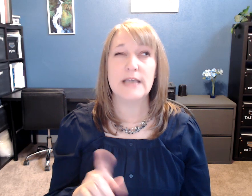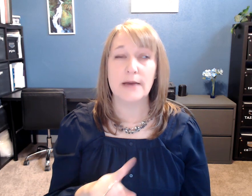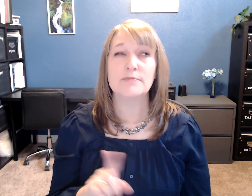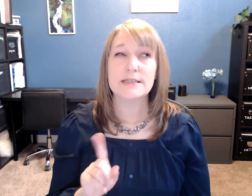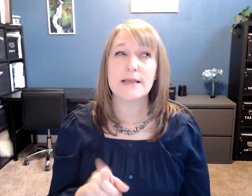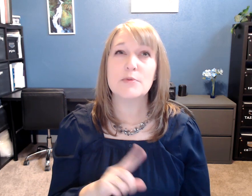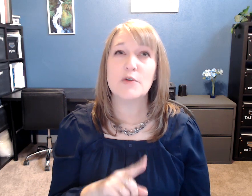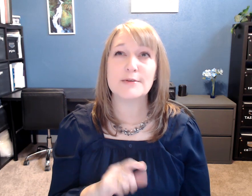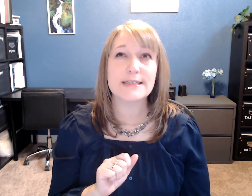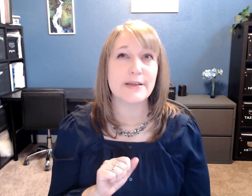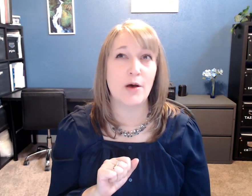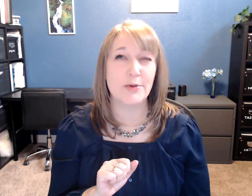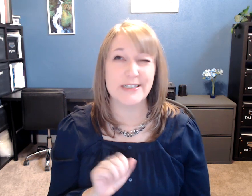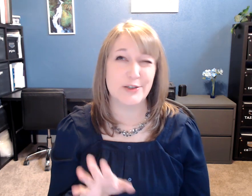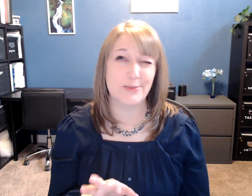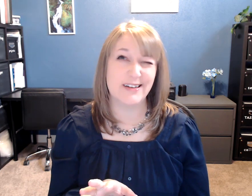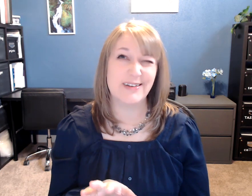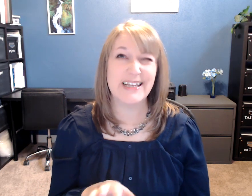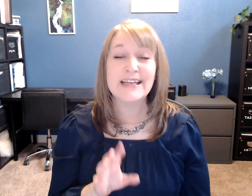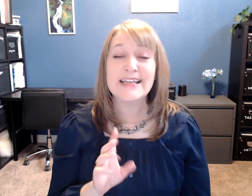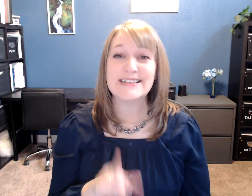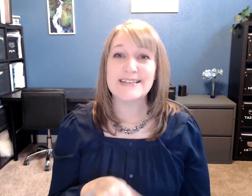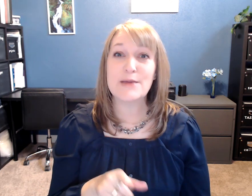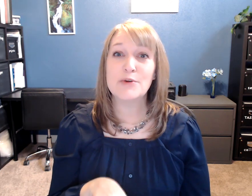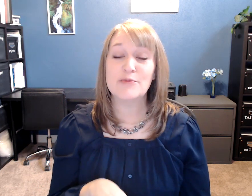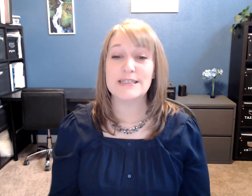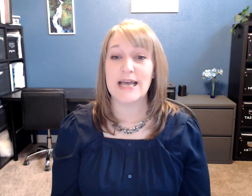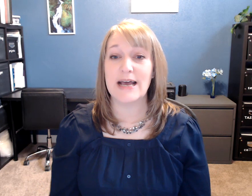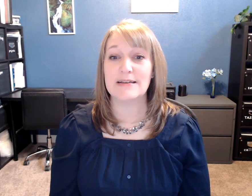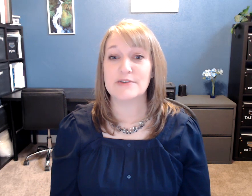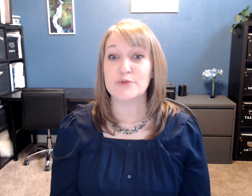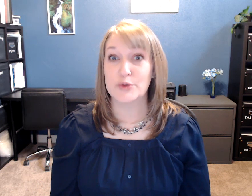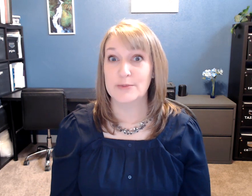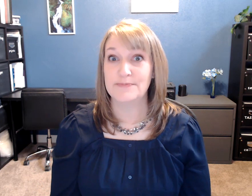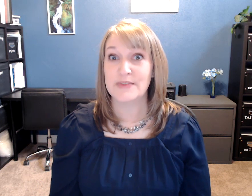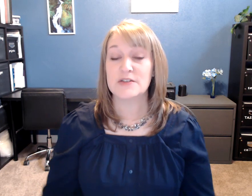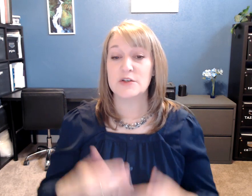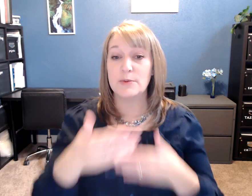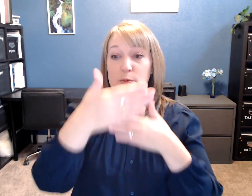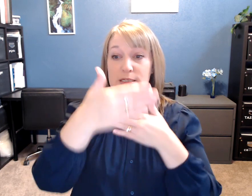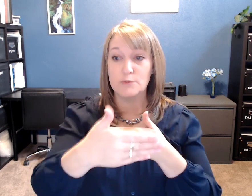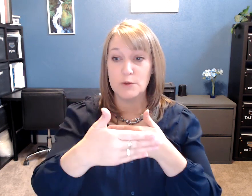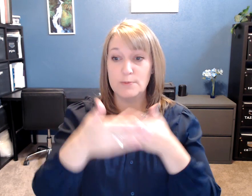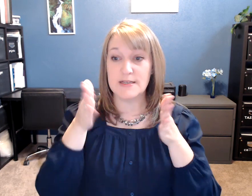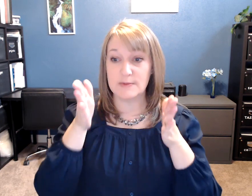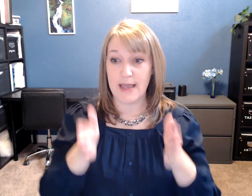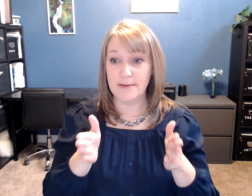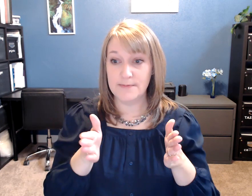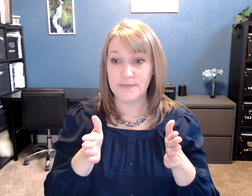Yeah, the same move. I was going to say palm orientation, but not quite. The same movement as room. So you remember we did room this way.